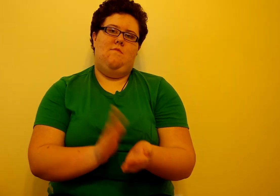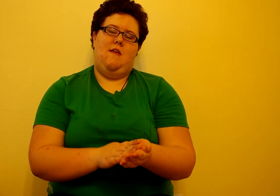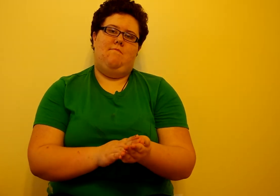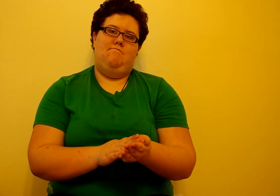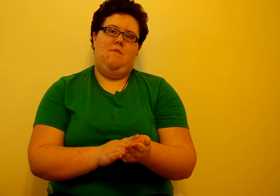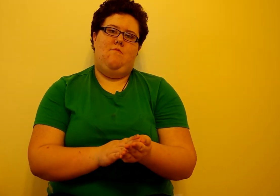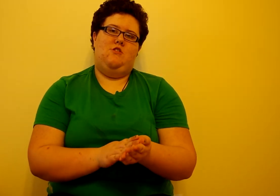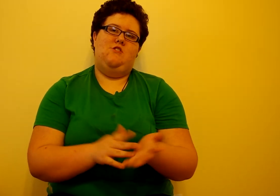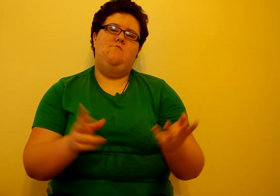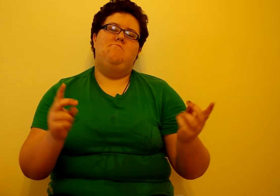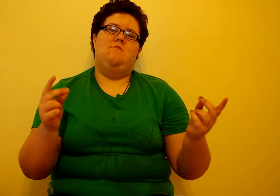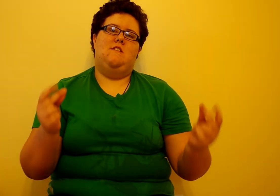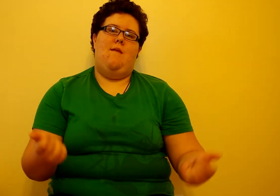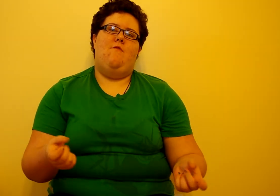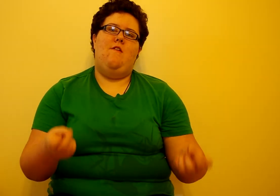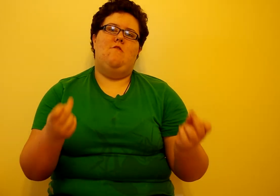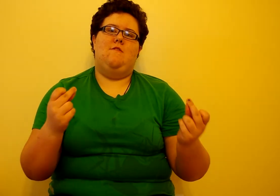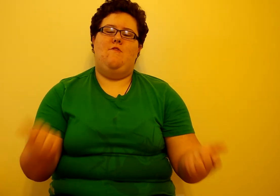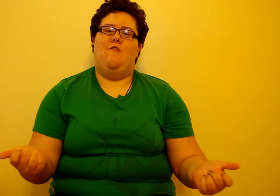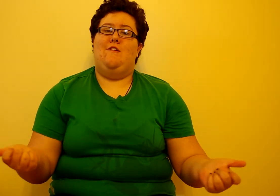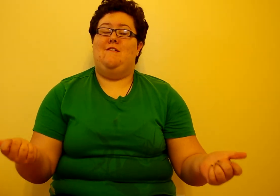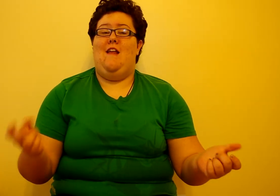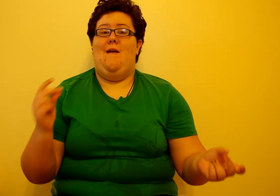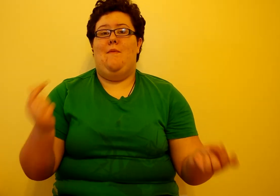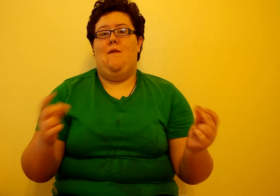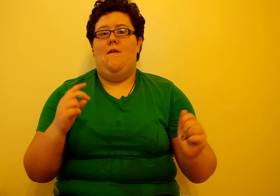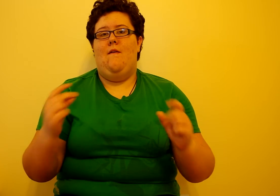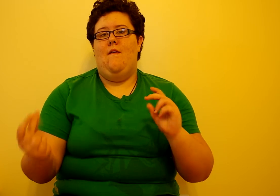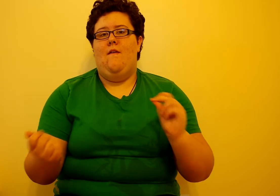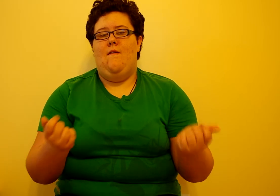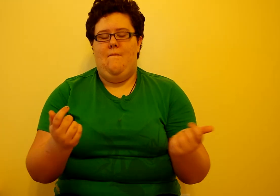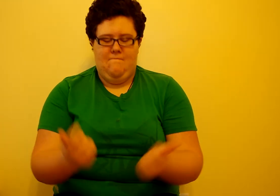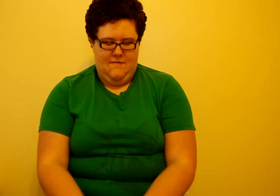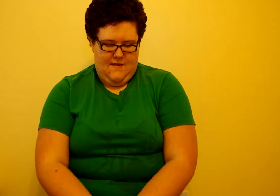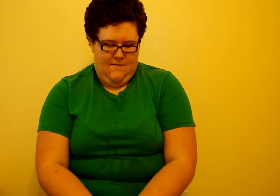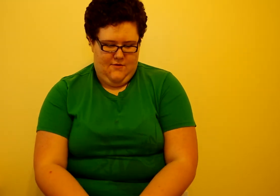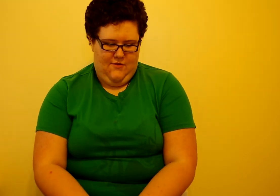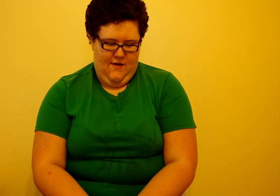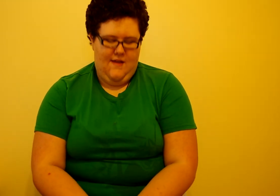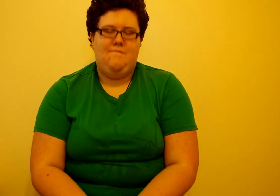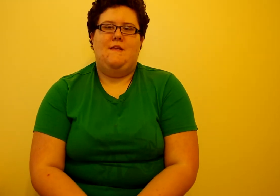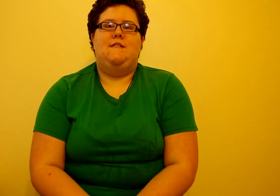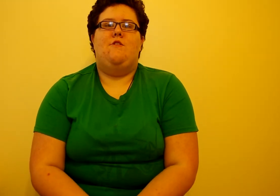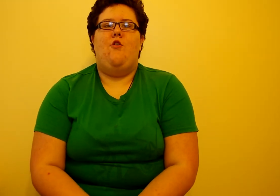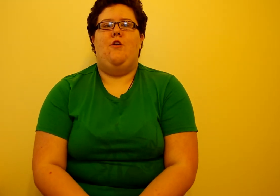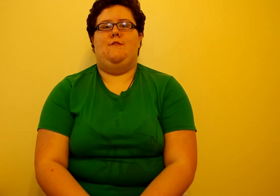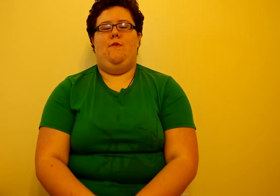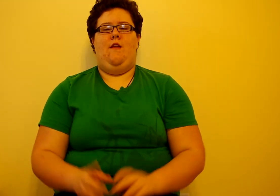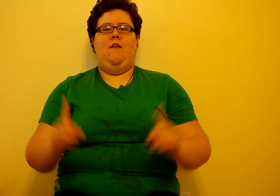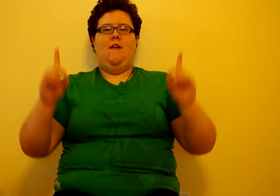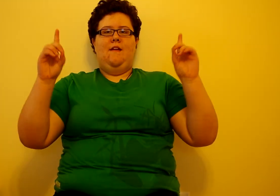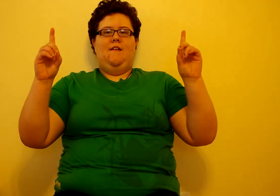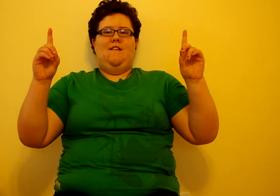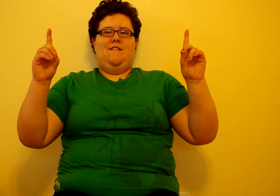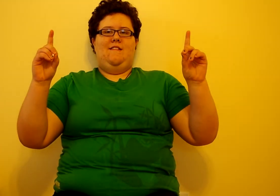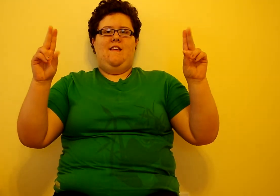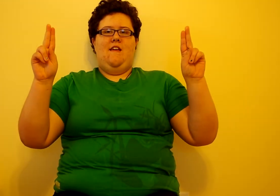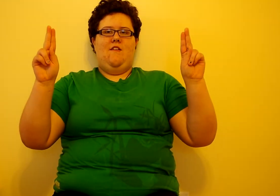beat. Number 2, snap your fingers if you know how to snap. Number 3, this is the hardest one. D,